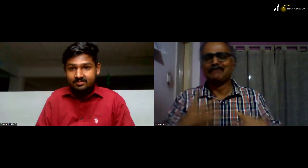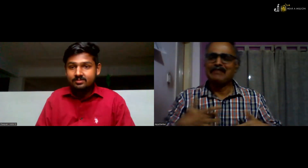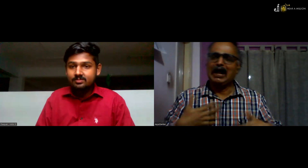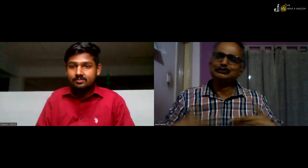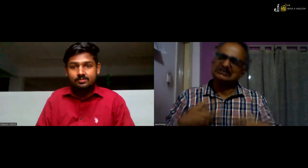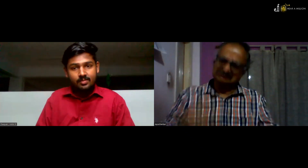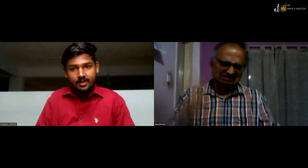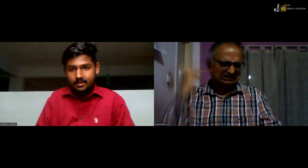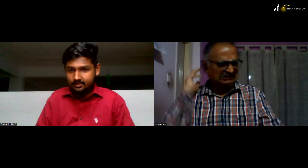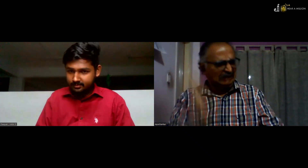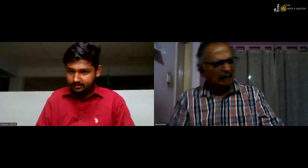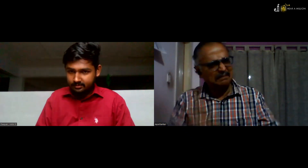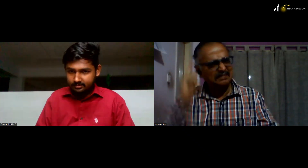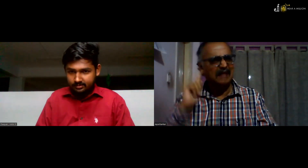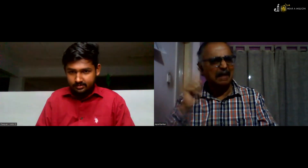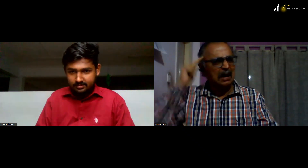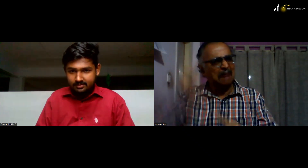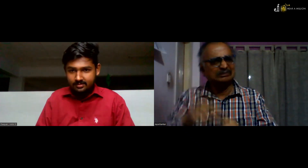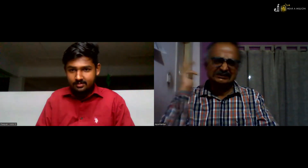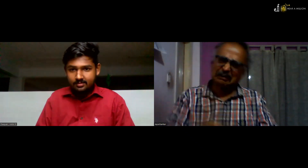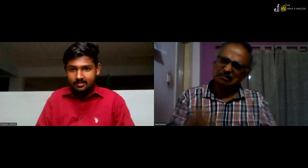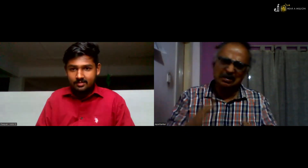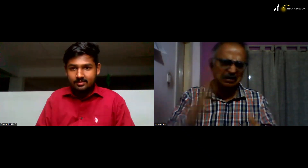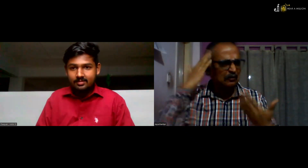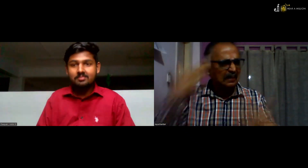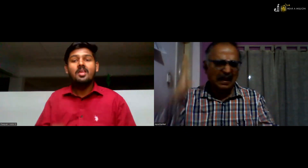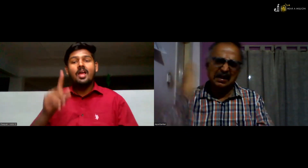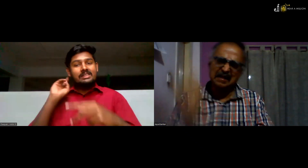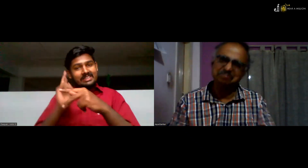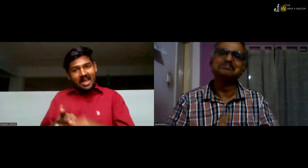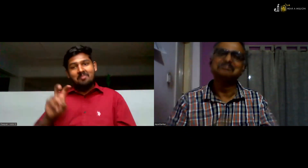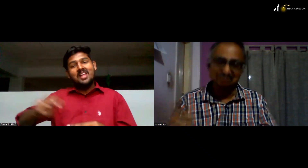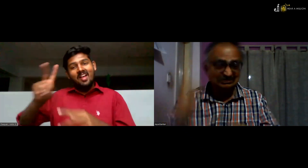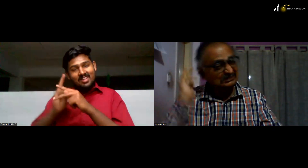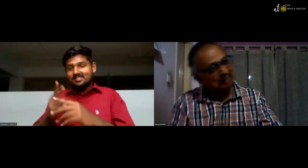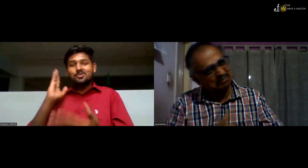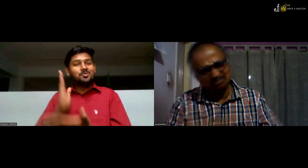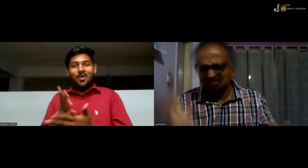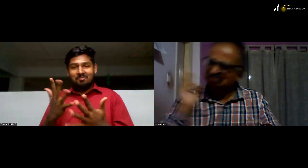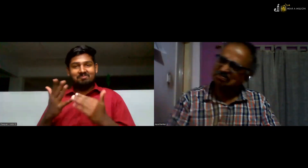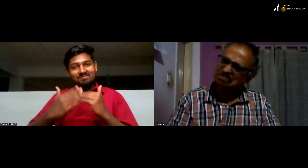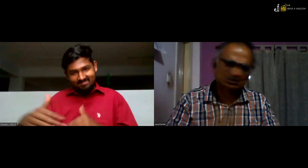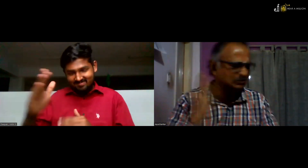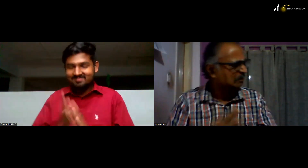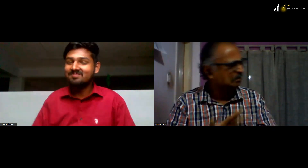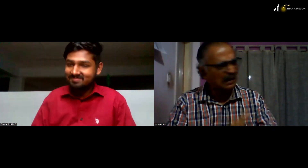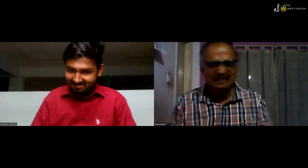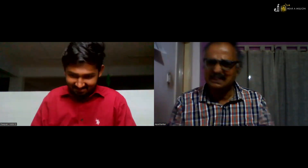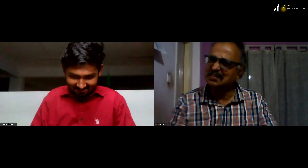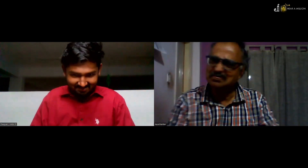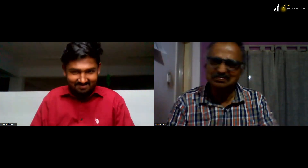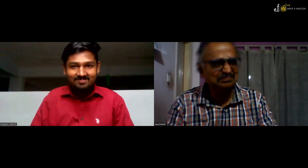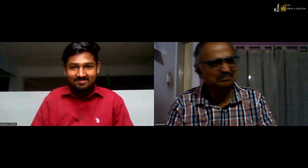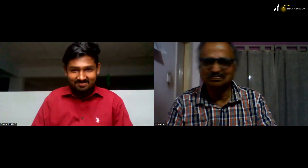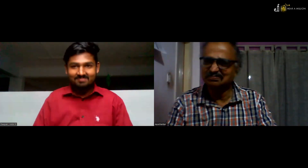So it was really nice, and I was really happy. And I was really nice that I feel really nice that